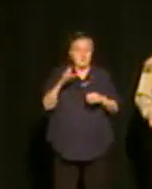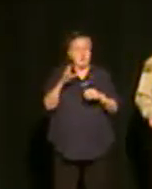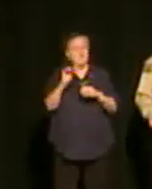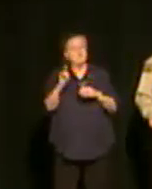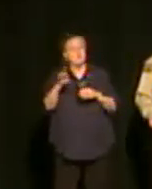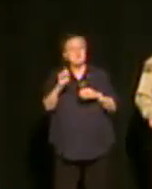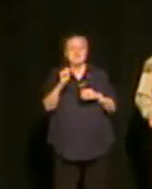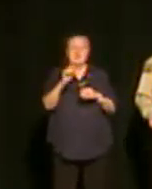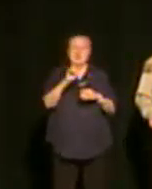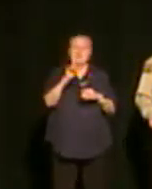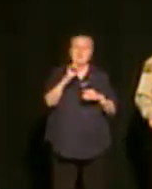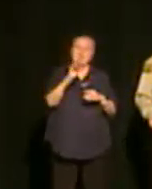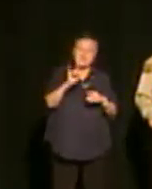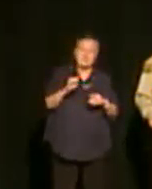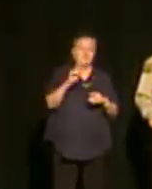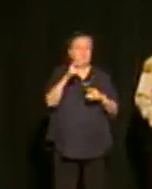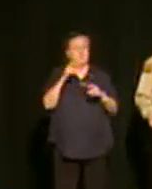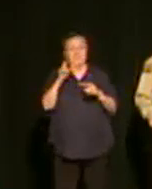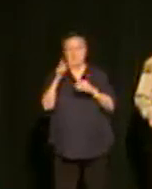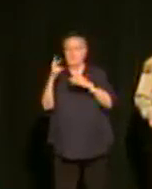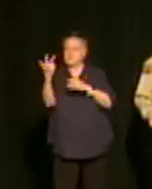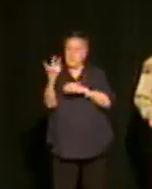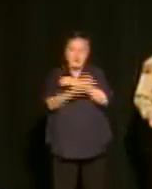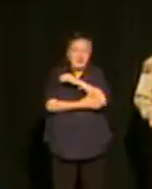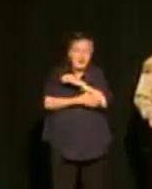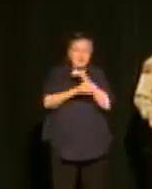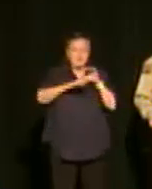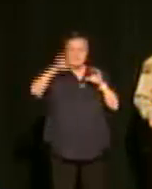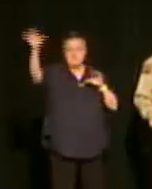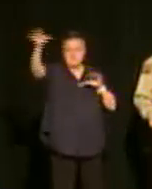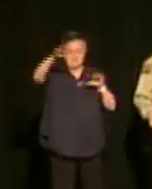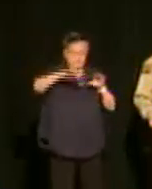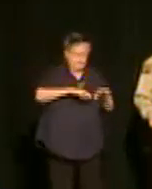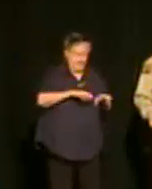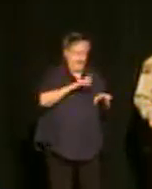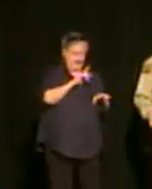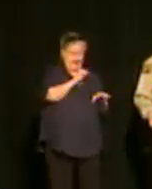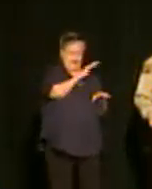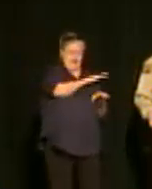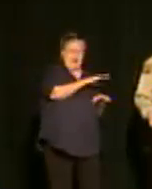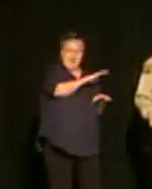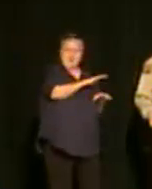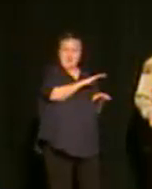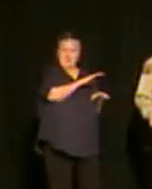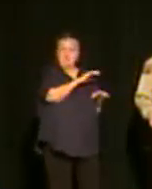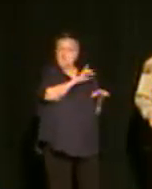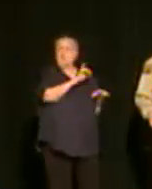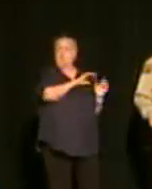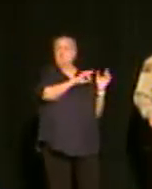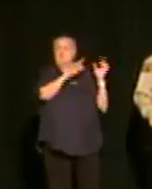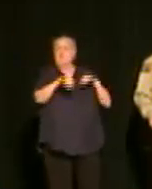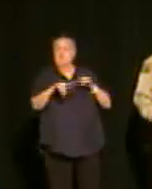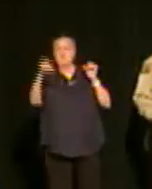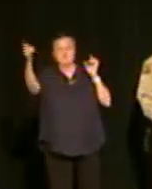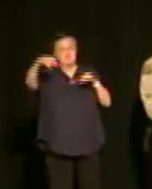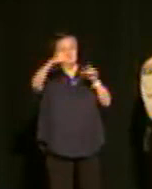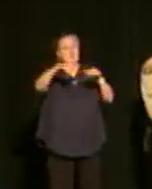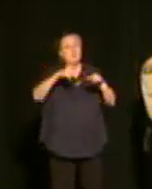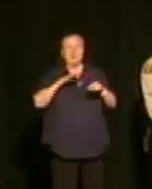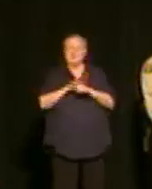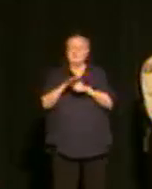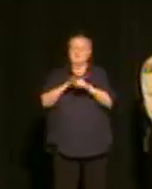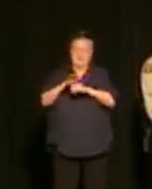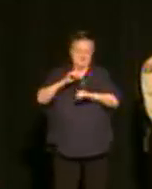deputies from the Tri-Counties and from the Los Angeles County area here as well. We are adequately staffed